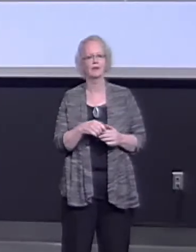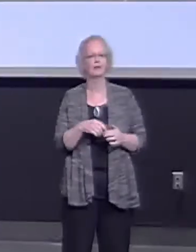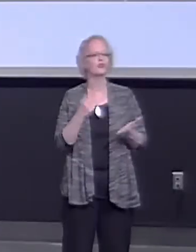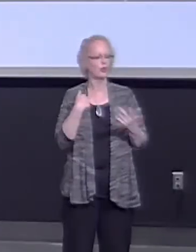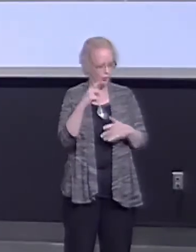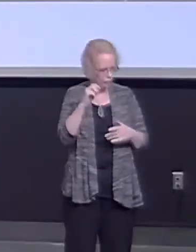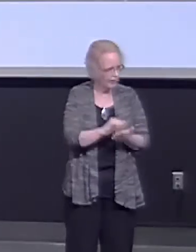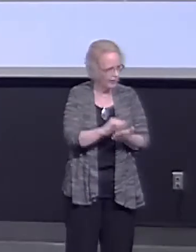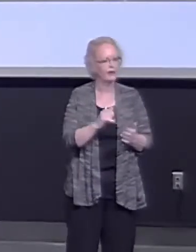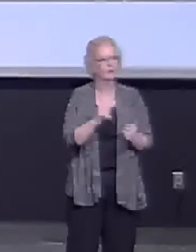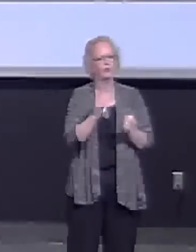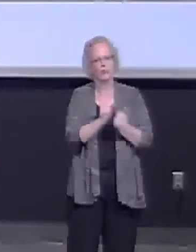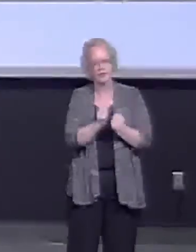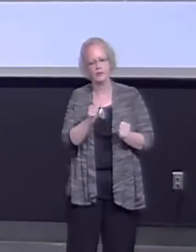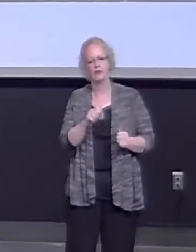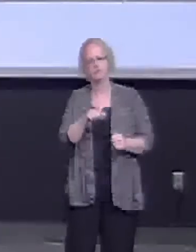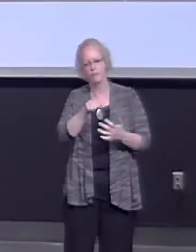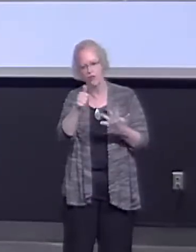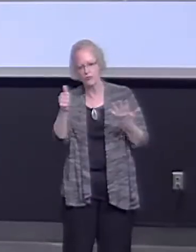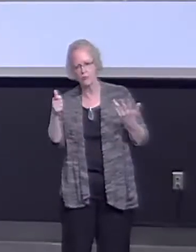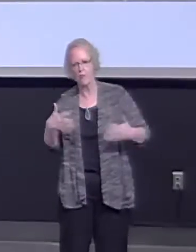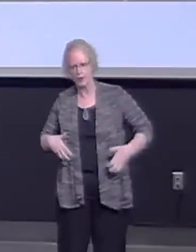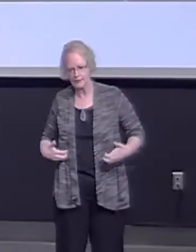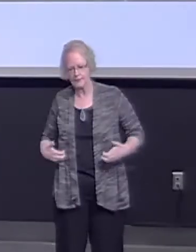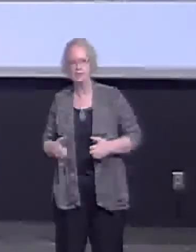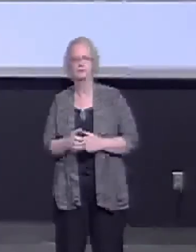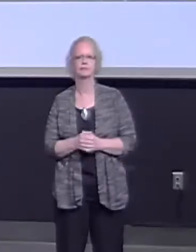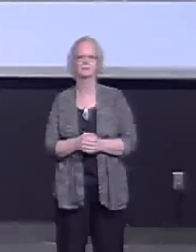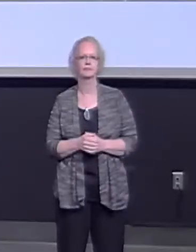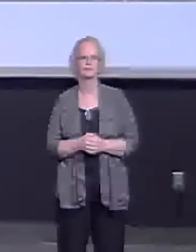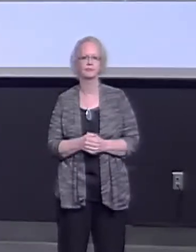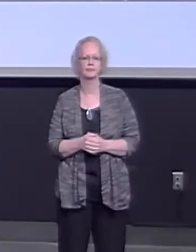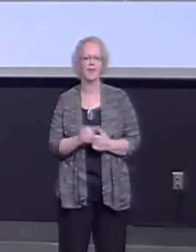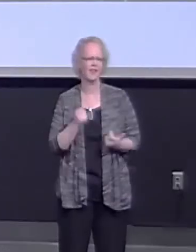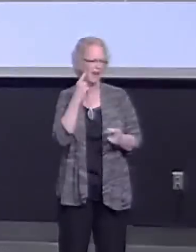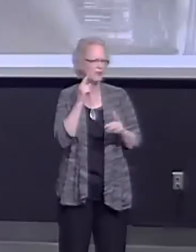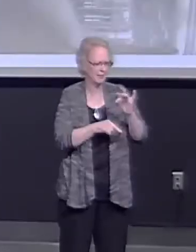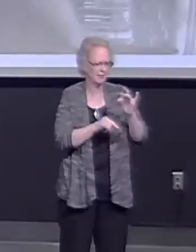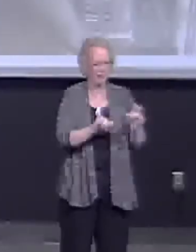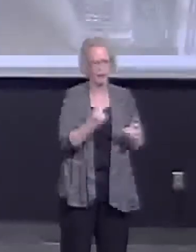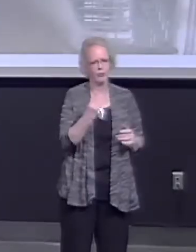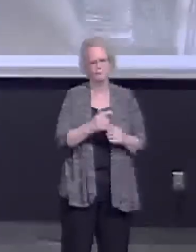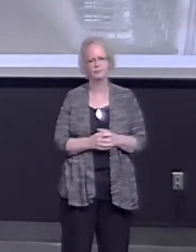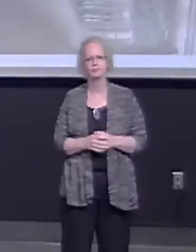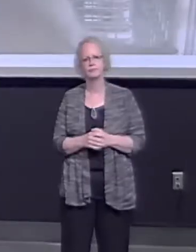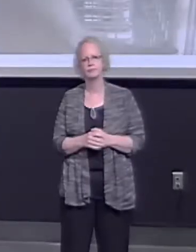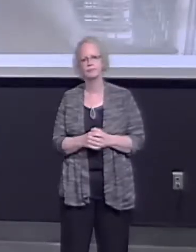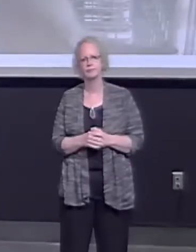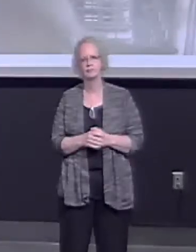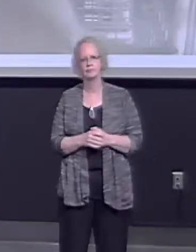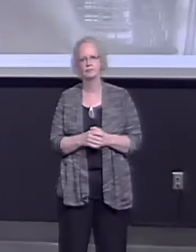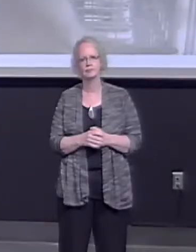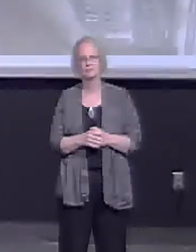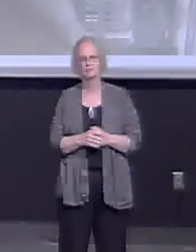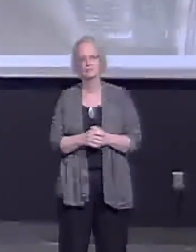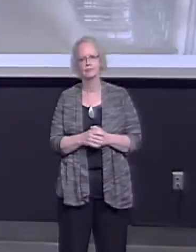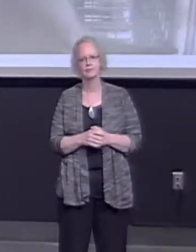monkey, and I can maybe skip this one because this monkey was not